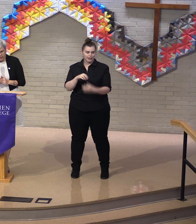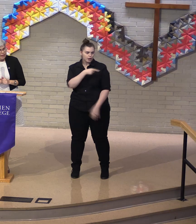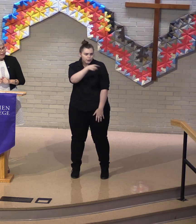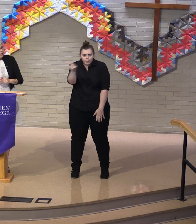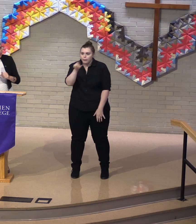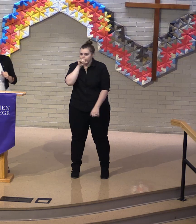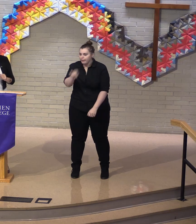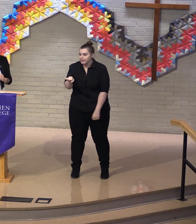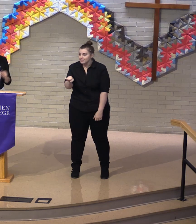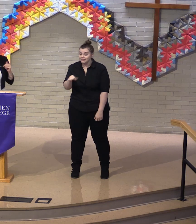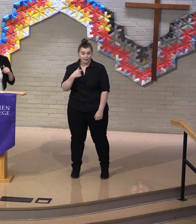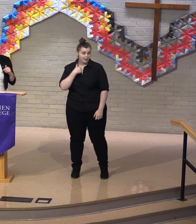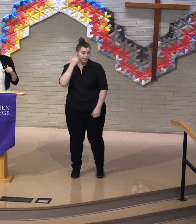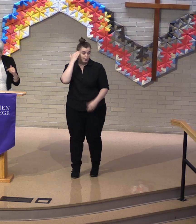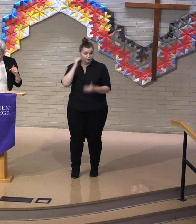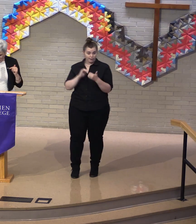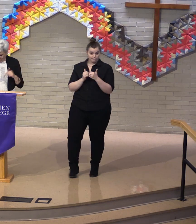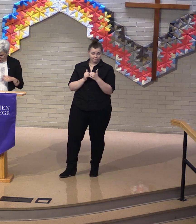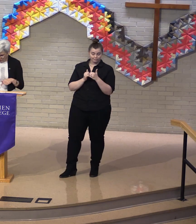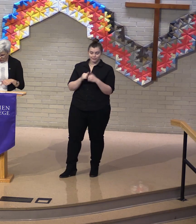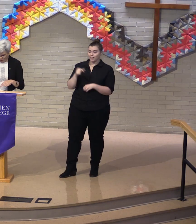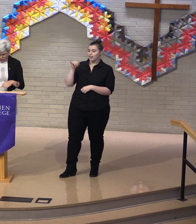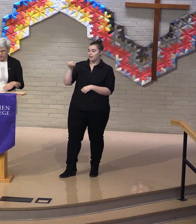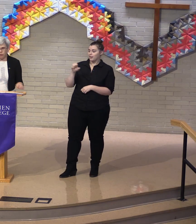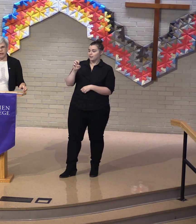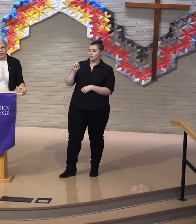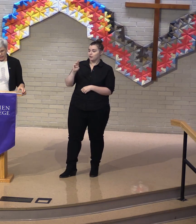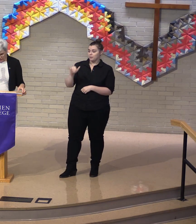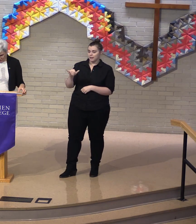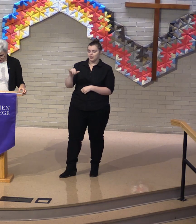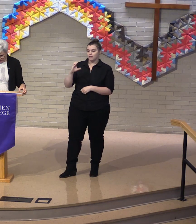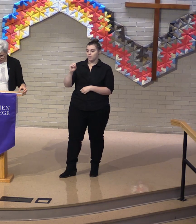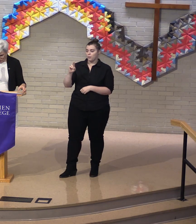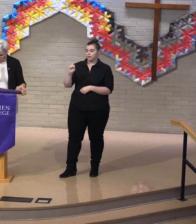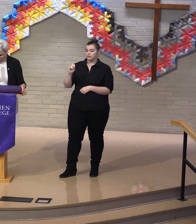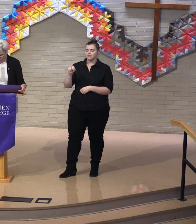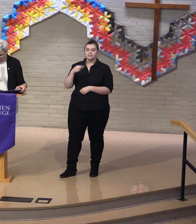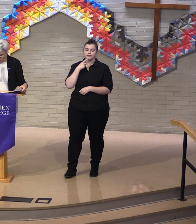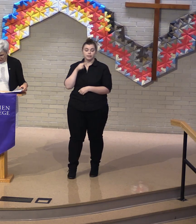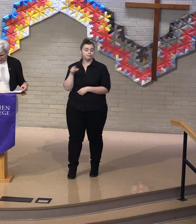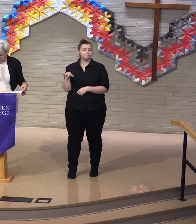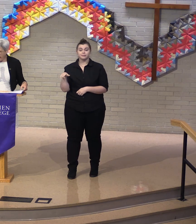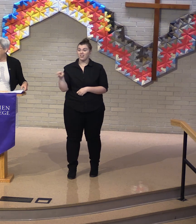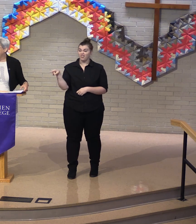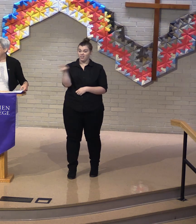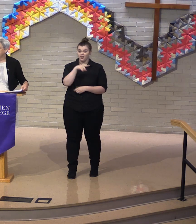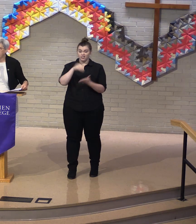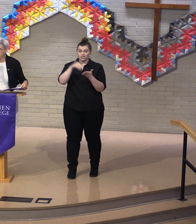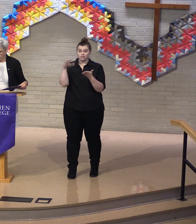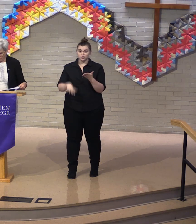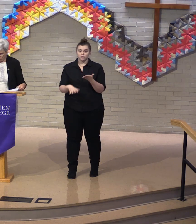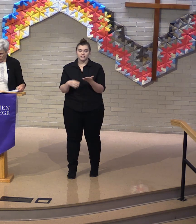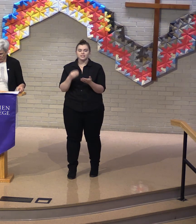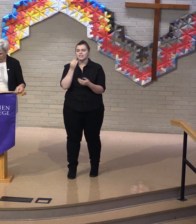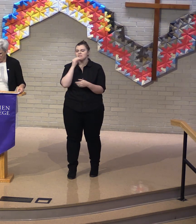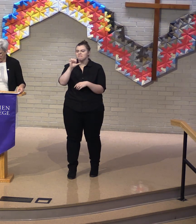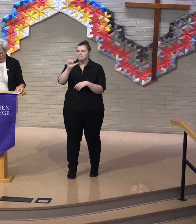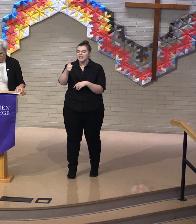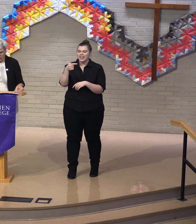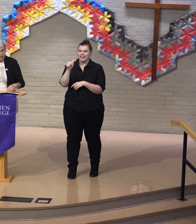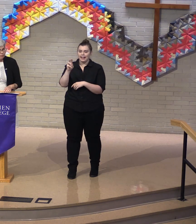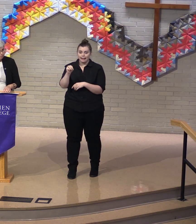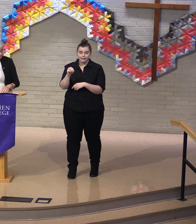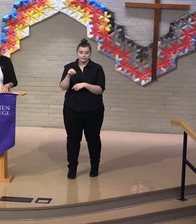it. Jeremy Corson, our chef, reports that we collectively consume about 10 gallons of ketchup per week